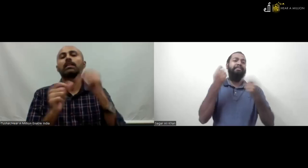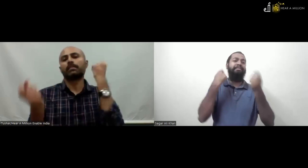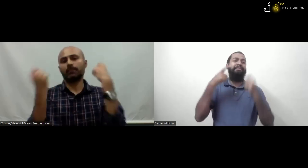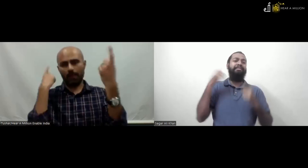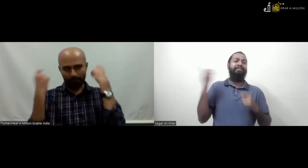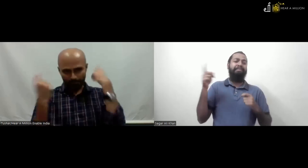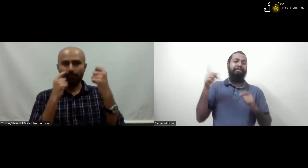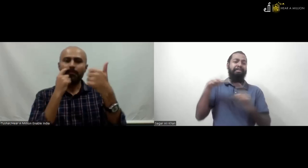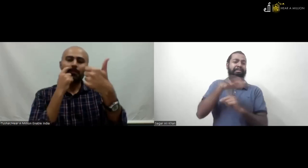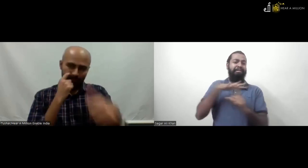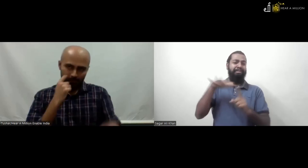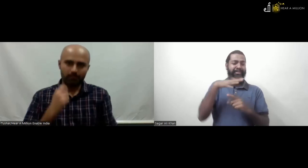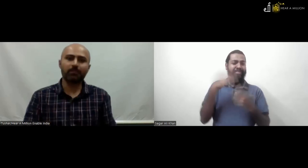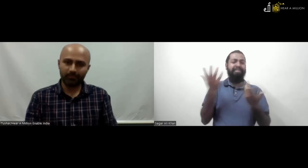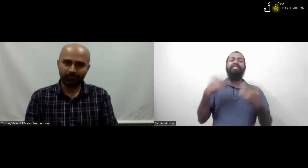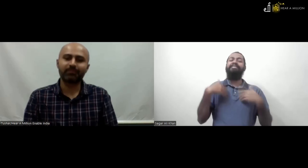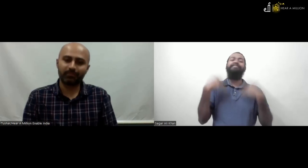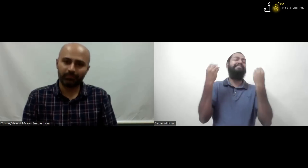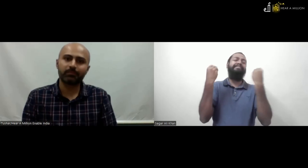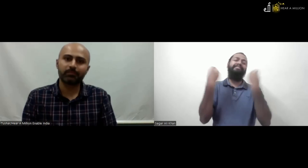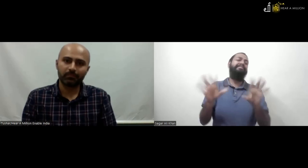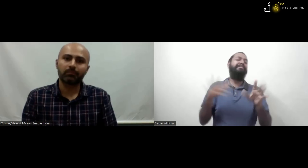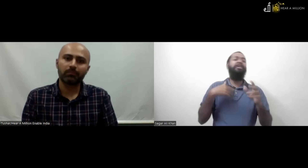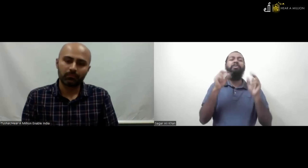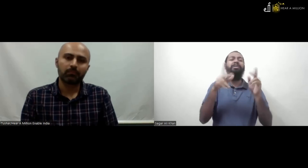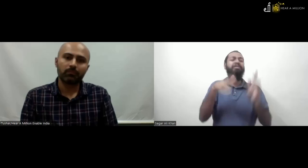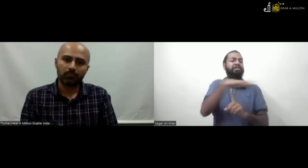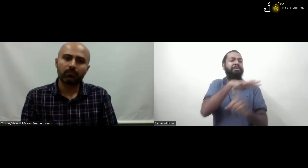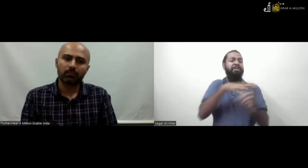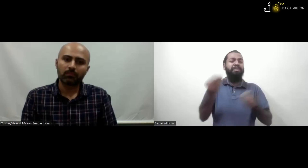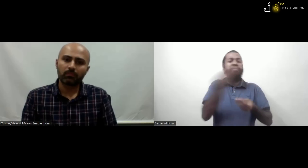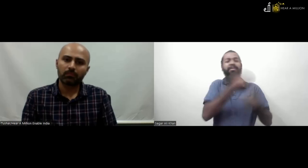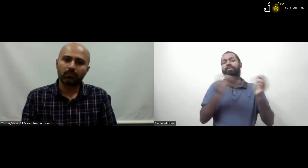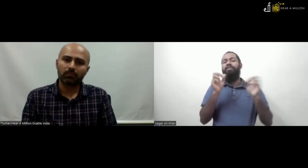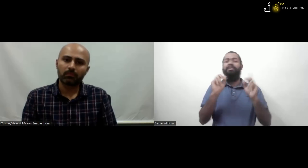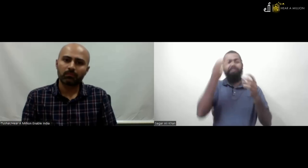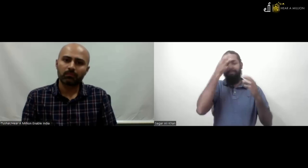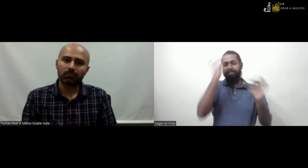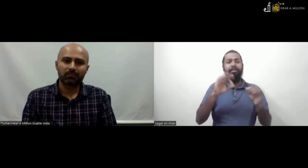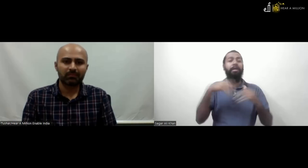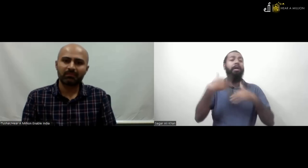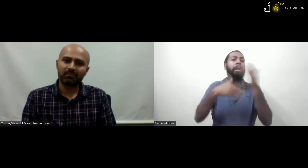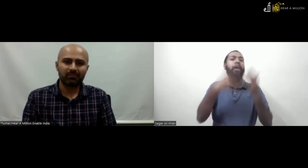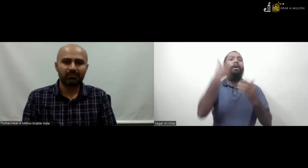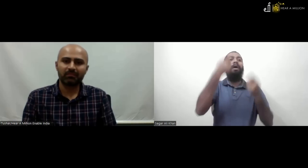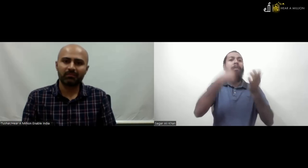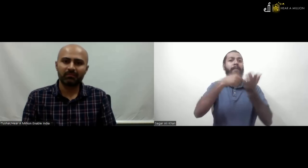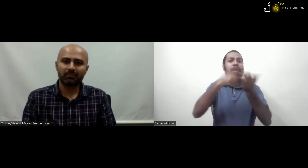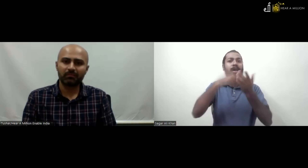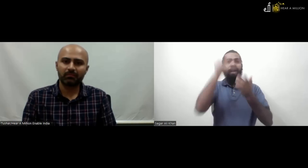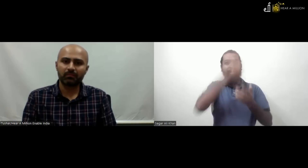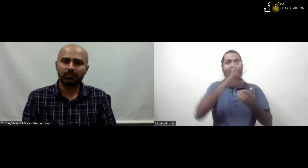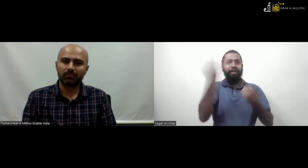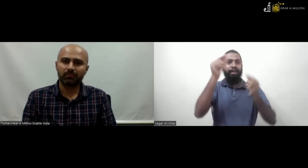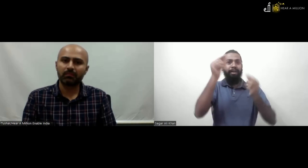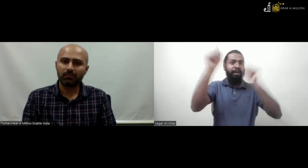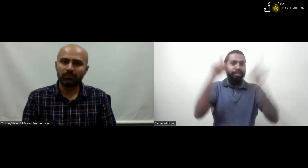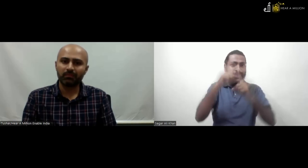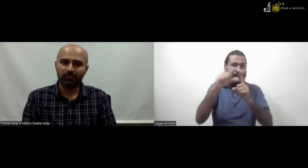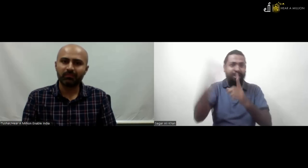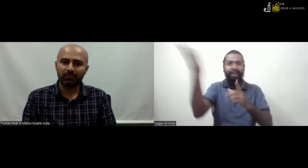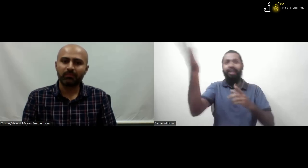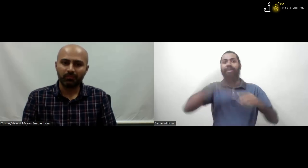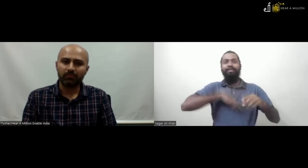which place is this? This is in Assam, my area. But anyway, so we let that first